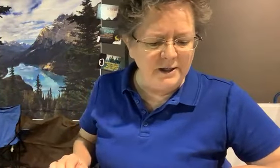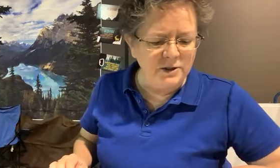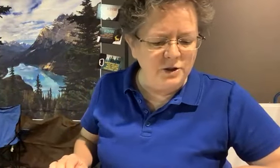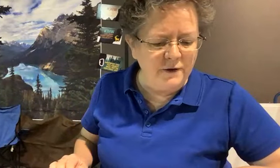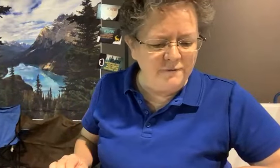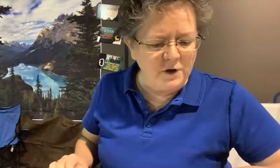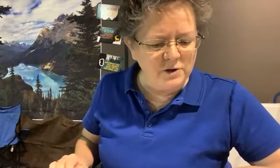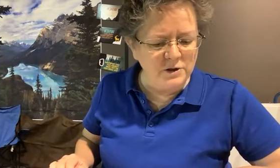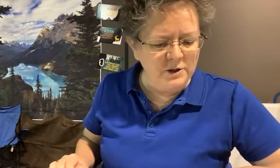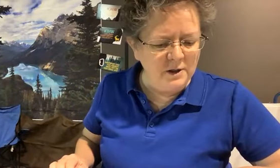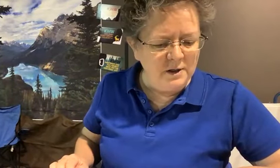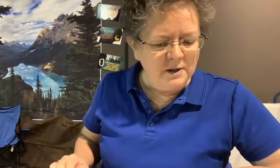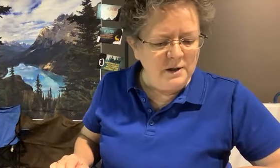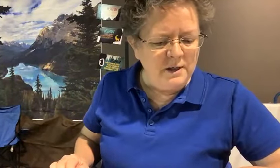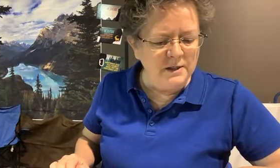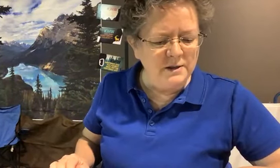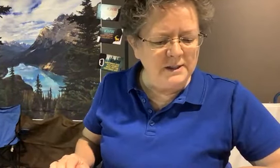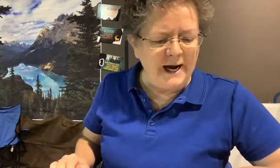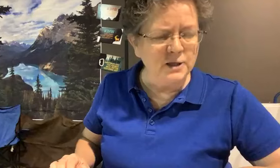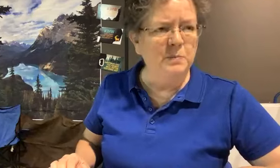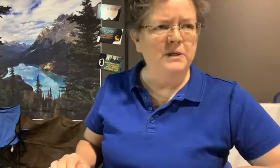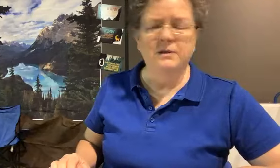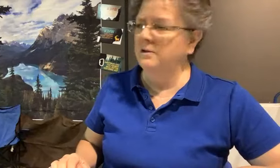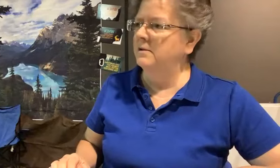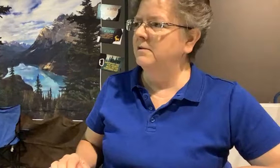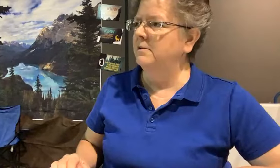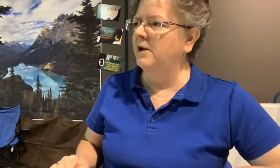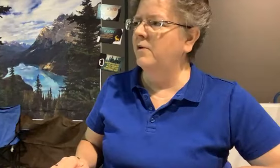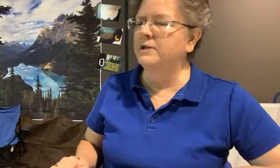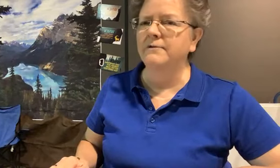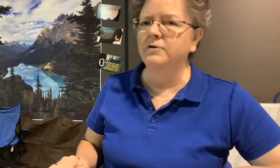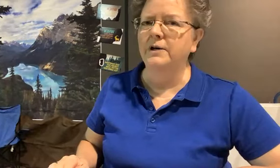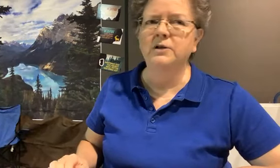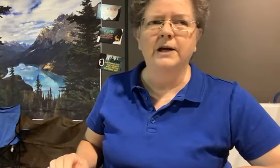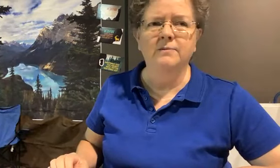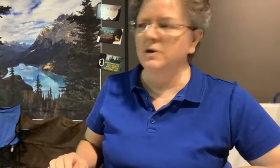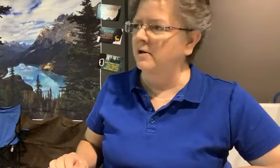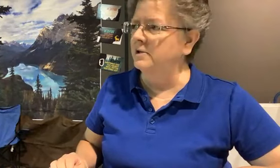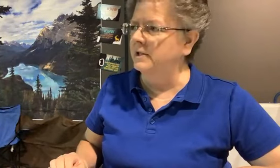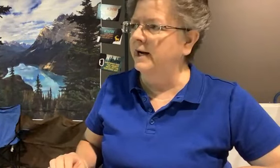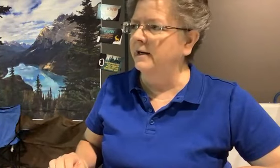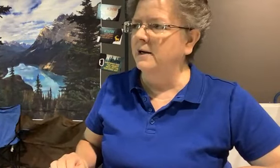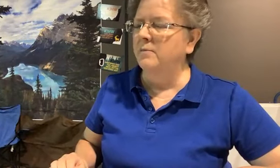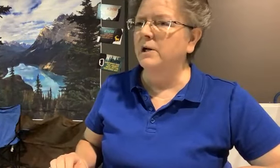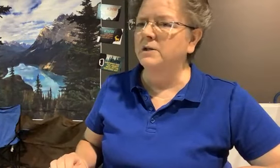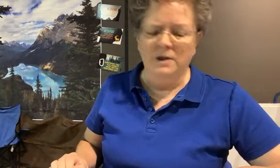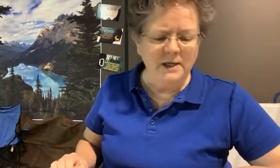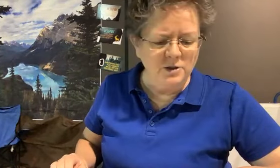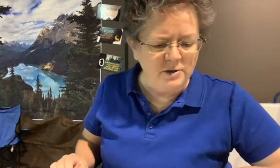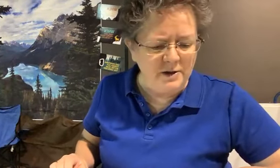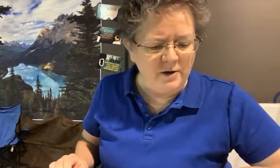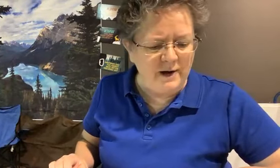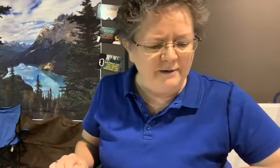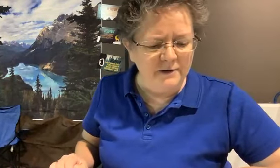Darius the First Hystaspes. They always have strange names, hard to say, but it's on that chart that you have.